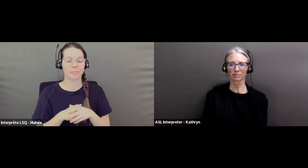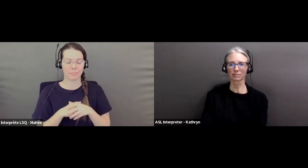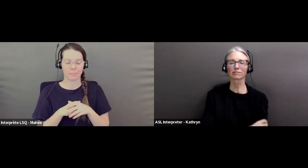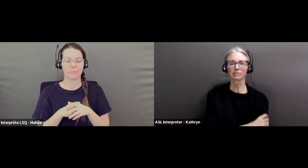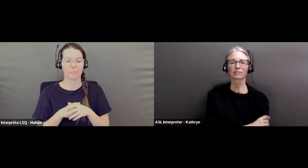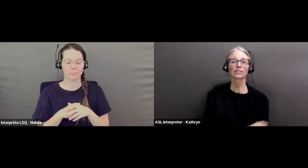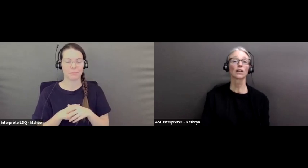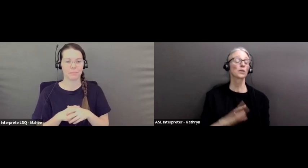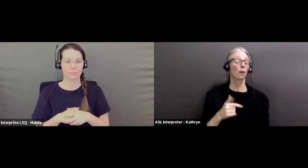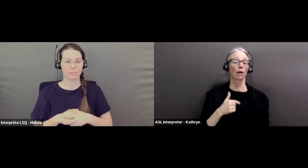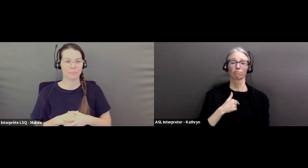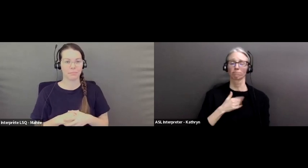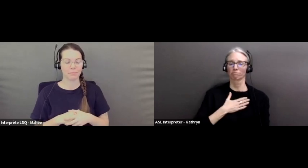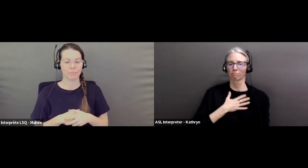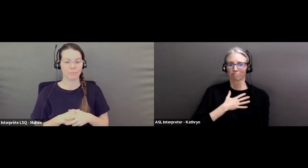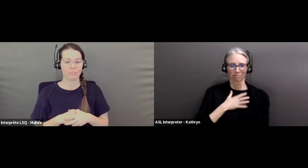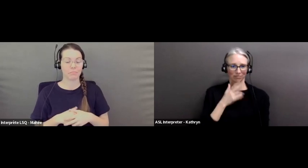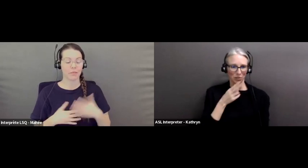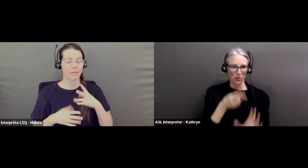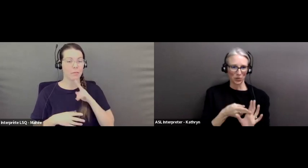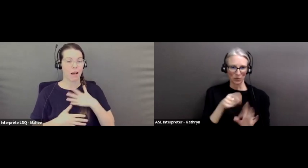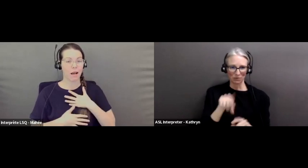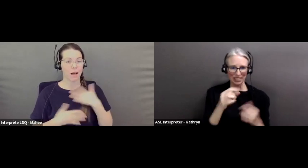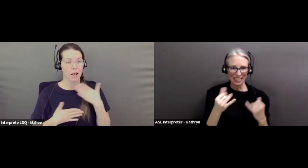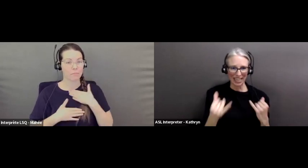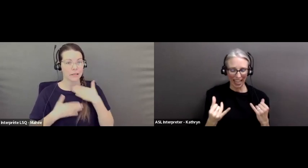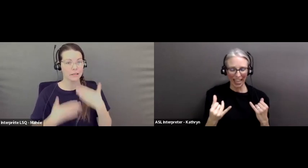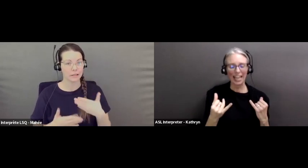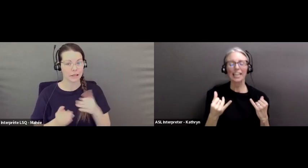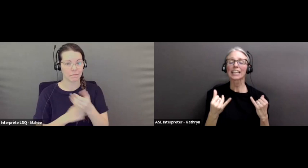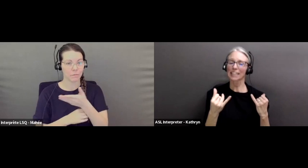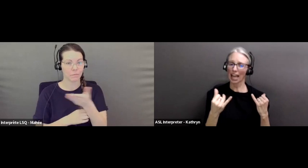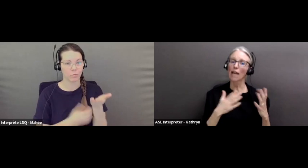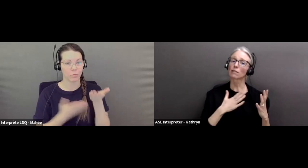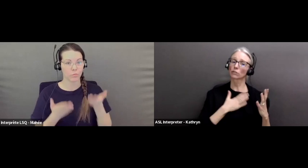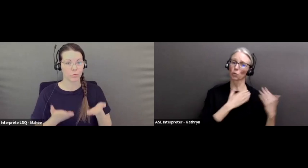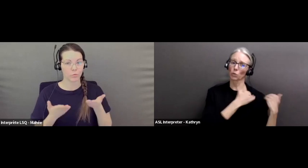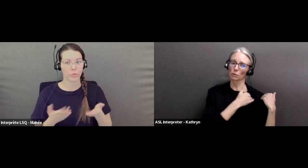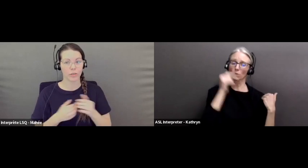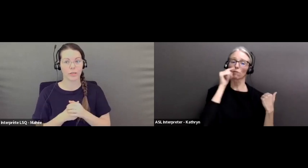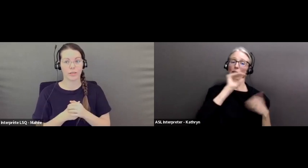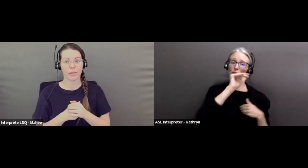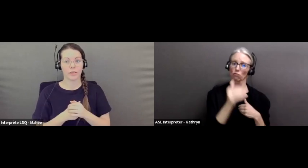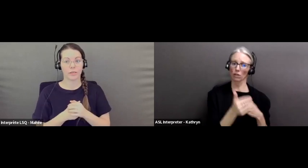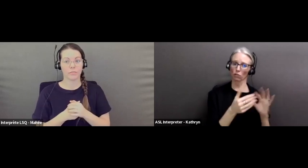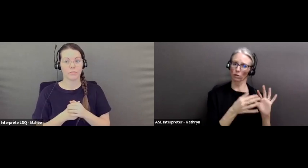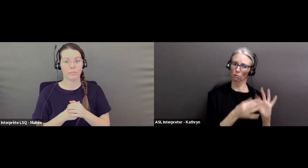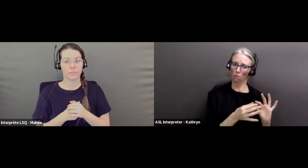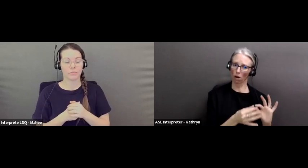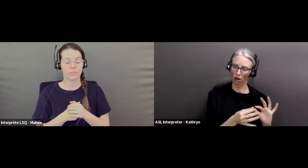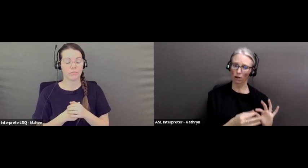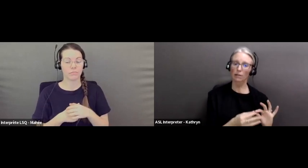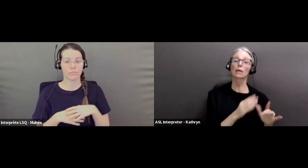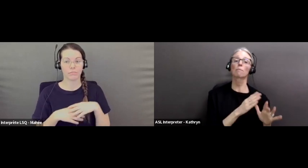absolute pleasure to join you all today and provide some introductory remarks for this really important conversation about